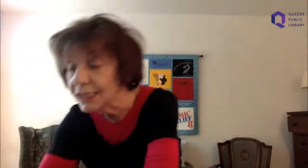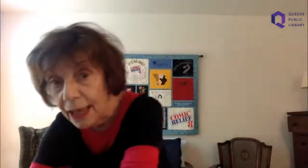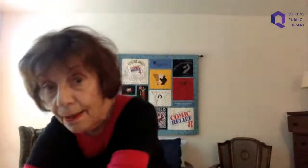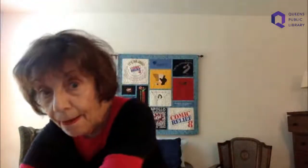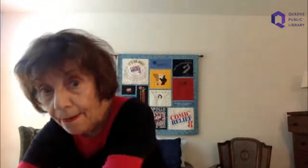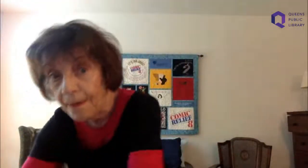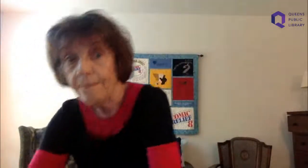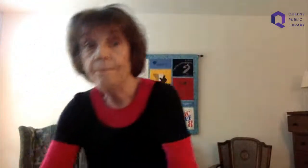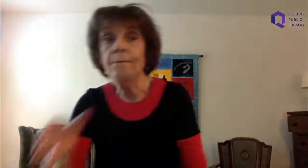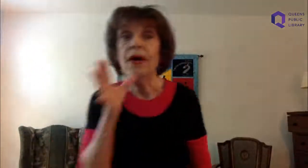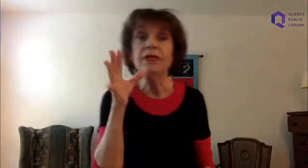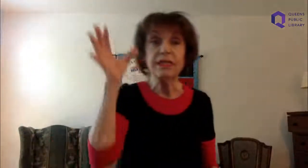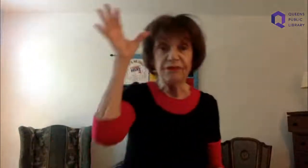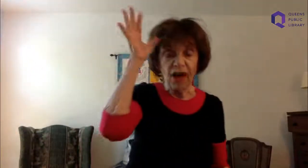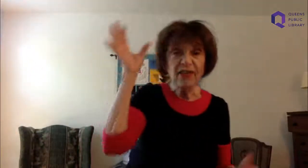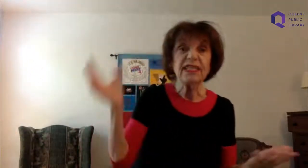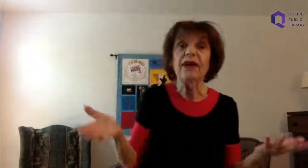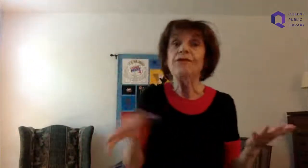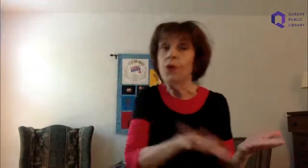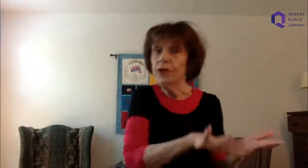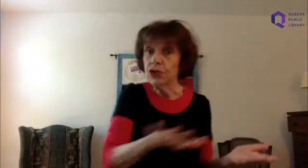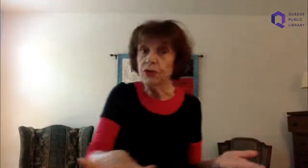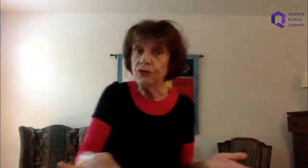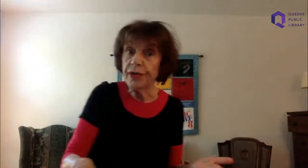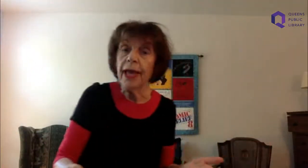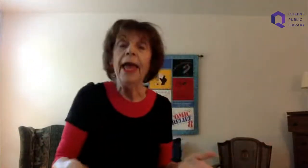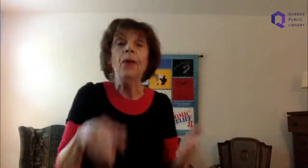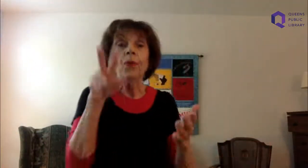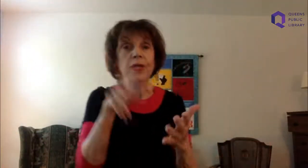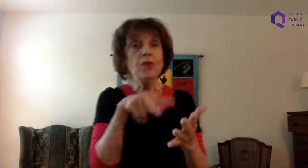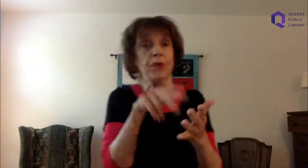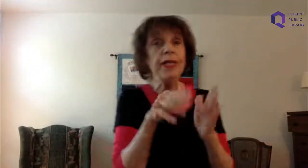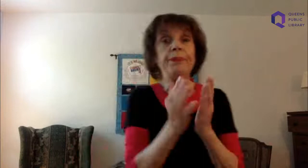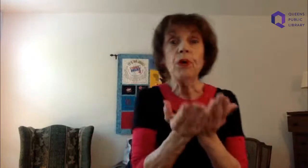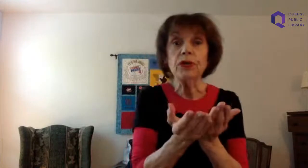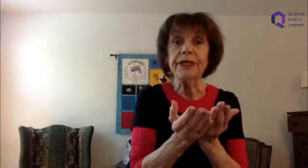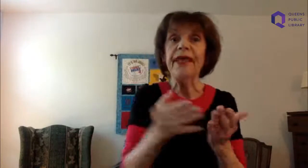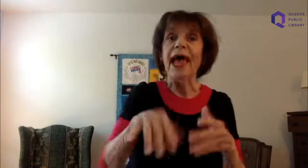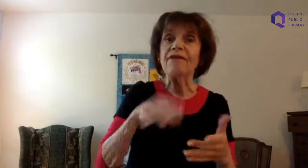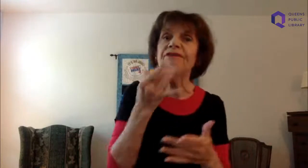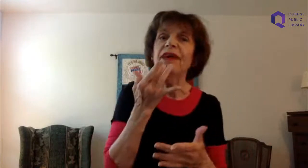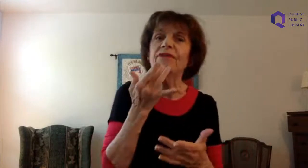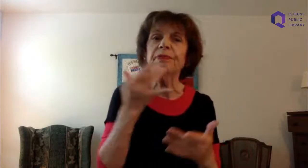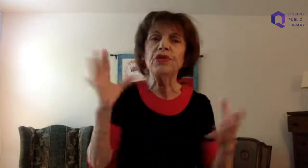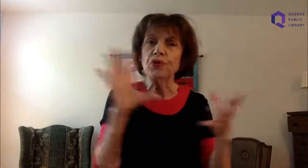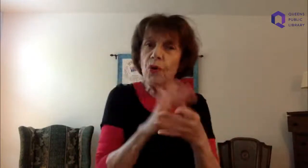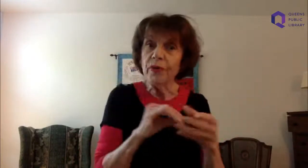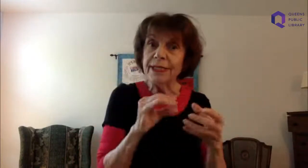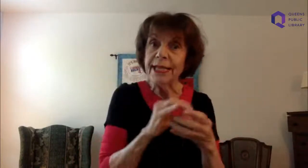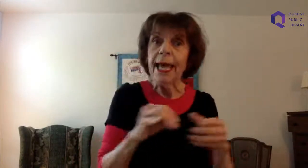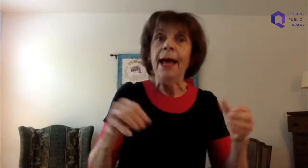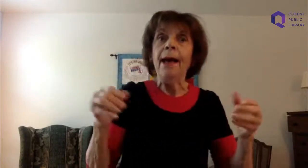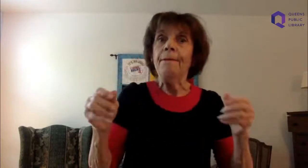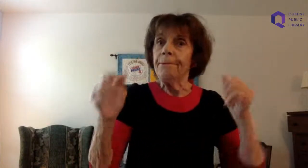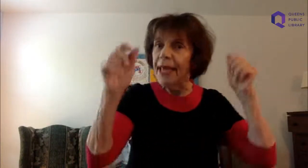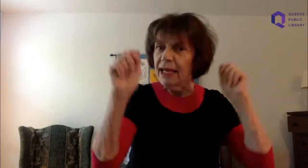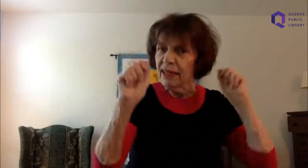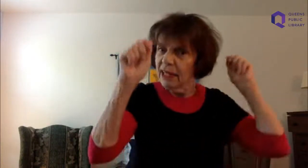suggest mothers, fathers, for the children, when you read books and they have favorite stories, get a little